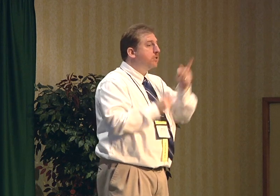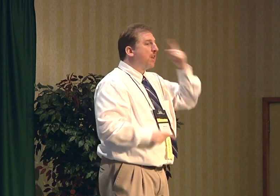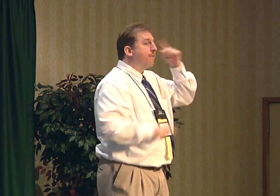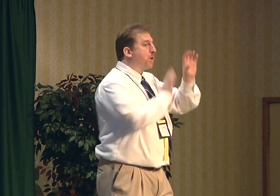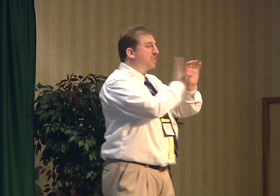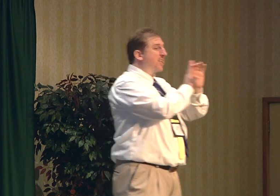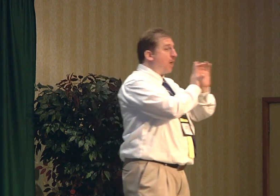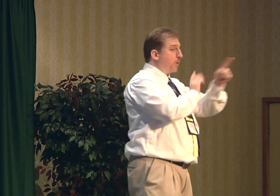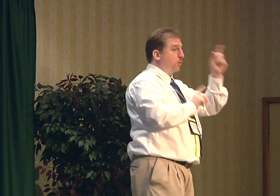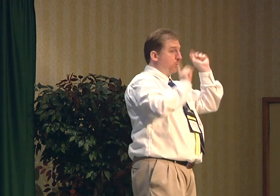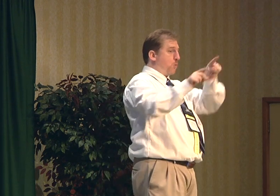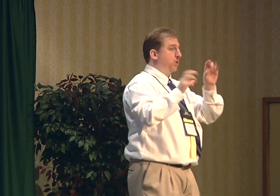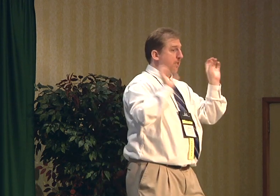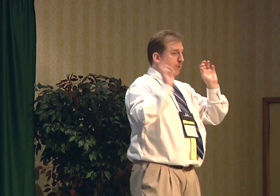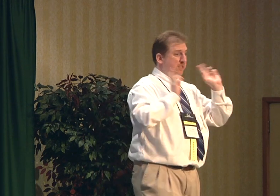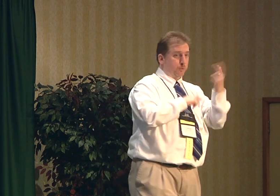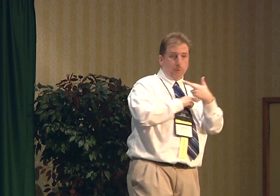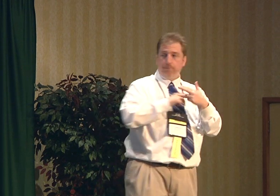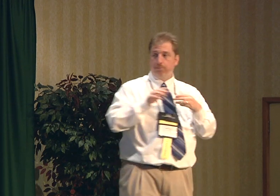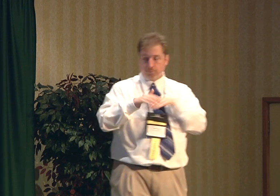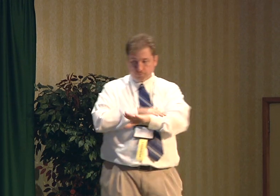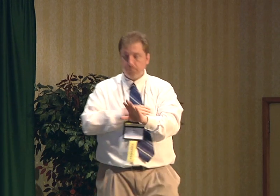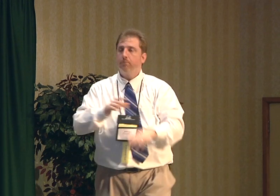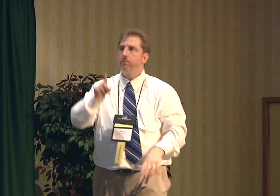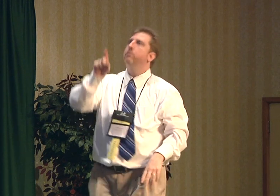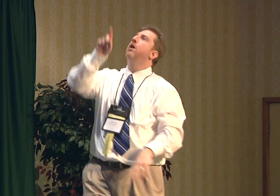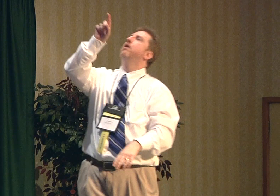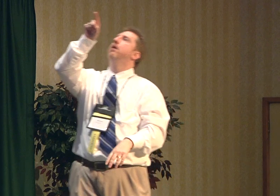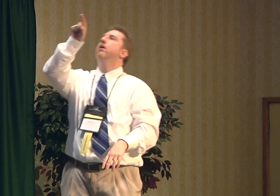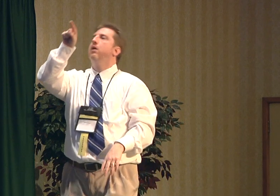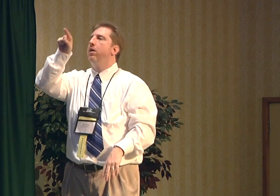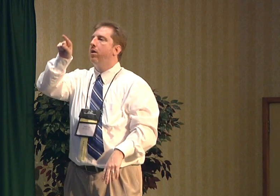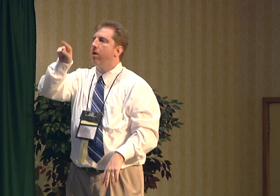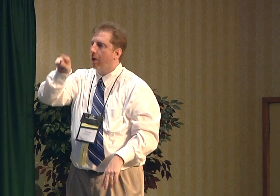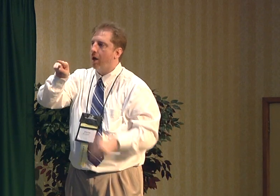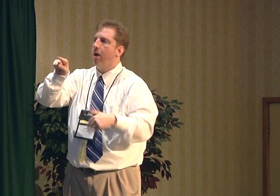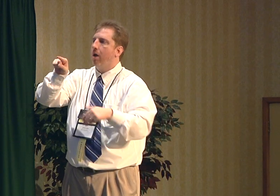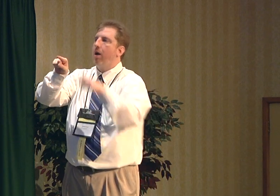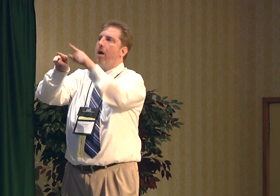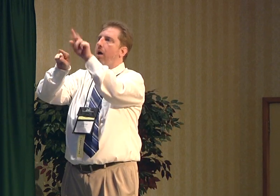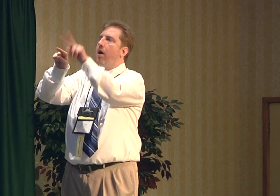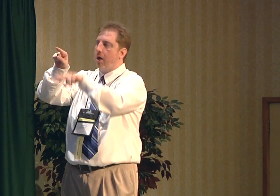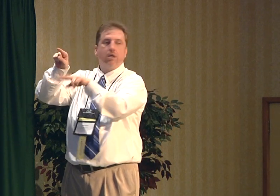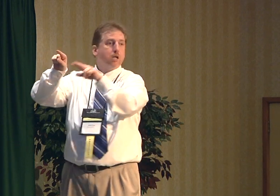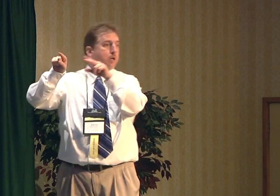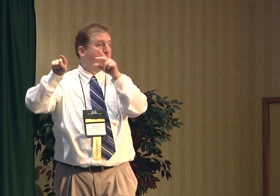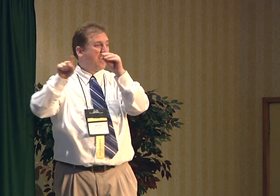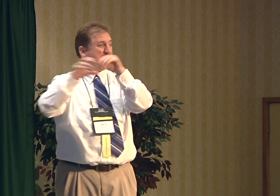in a public place. So for example, if you were to go into the emergency room, you should be able to see a sign that